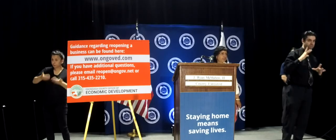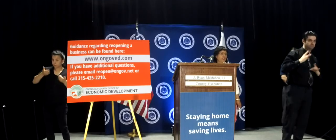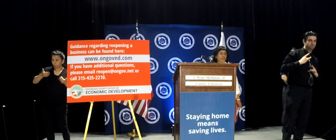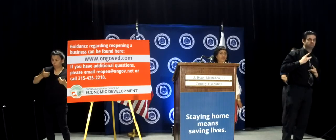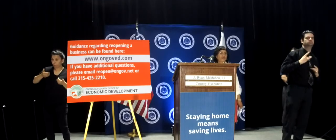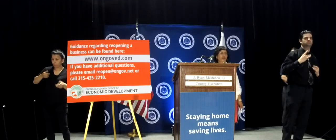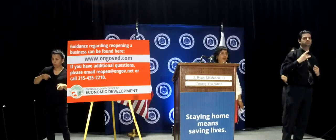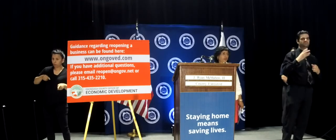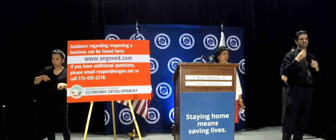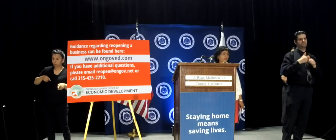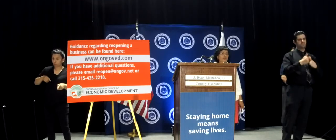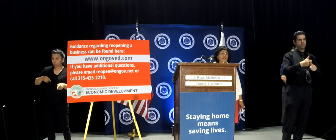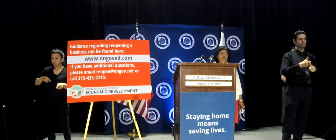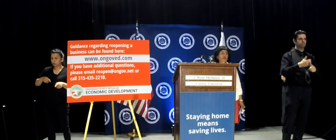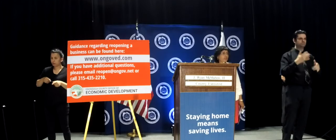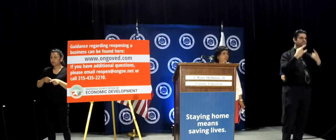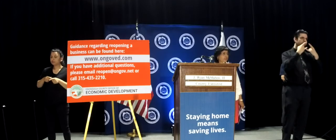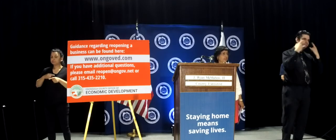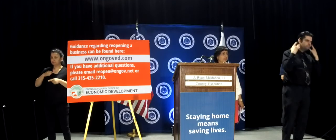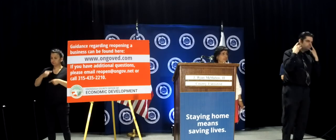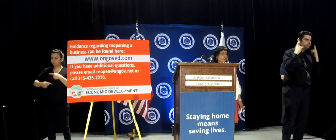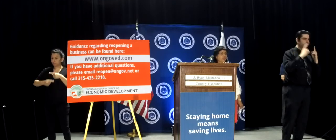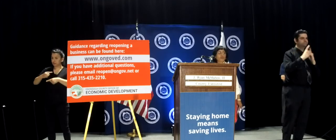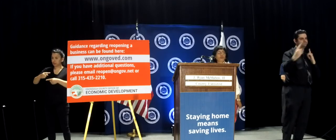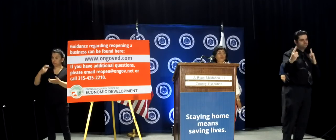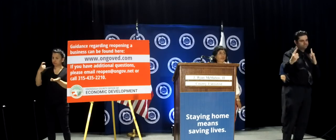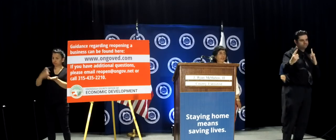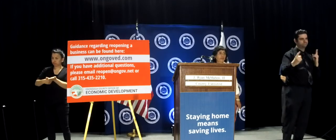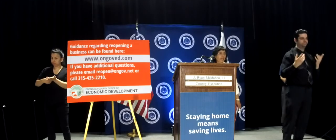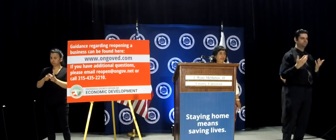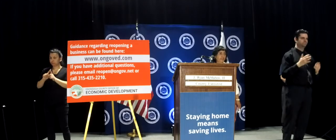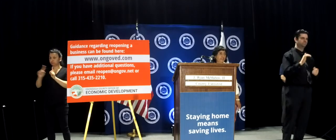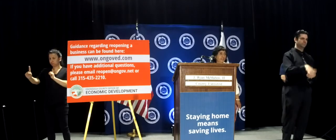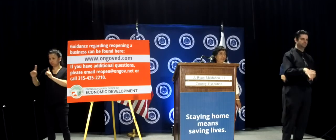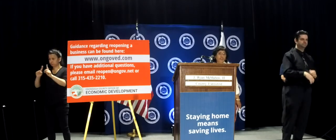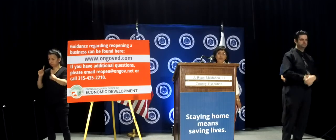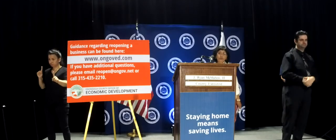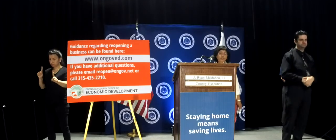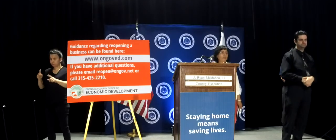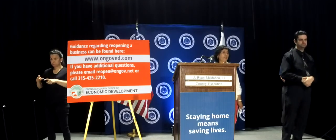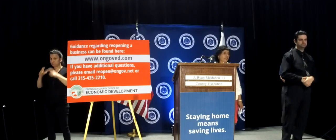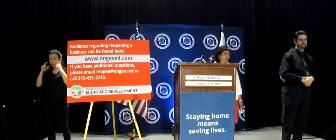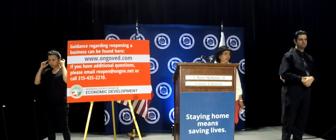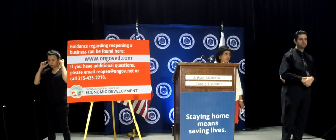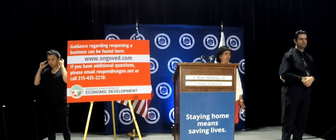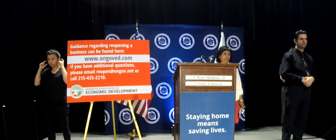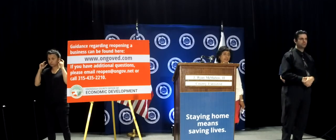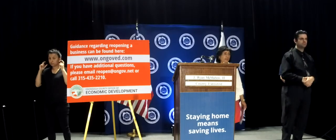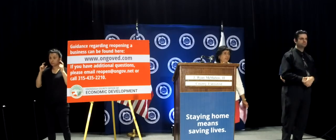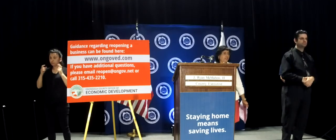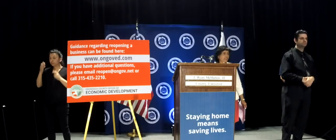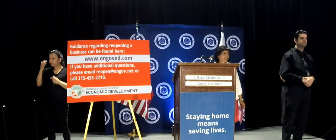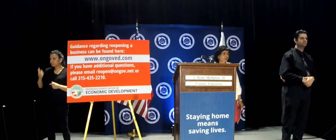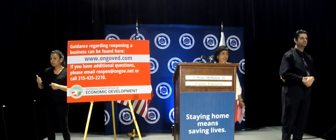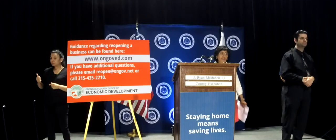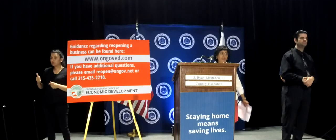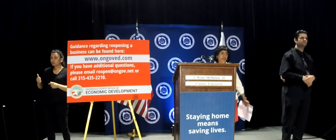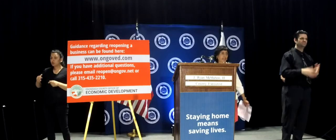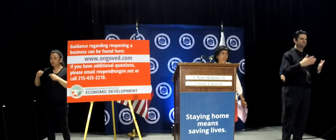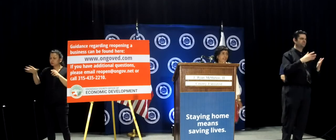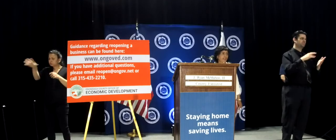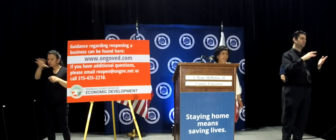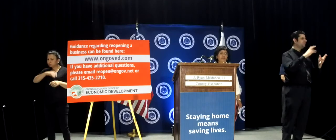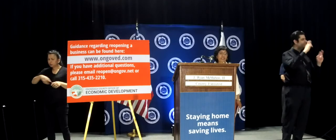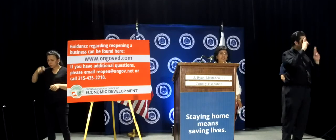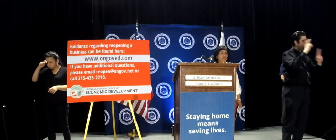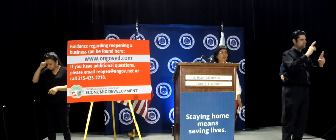sure you follow that social distancing, you wear the mask, to respect others, make it a fashion statement, that's